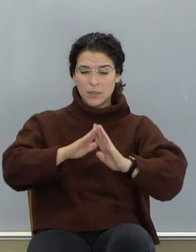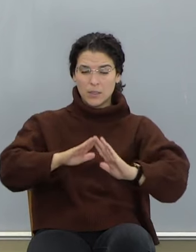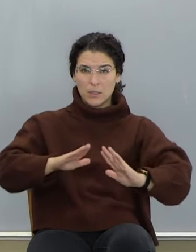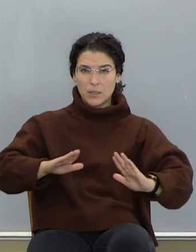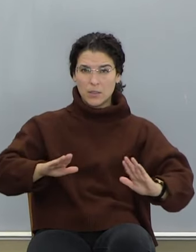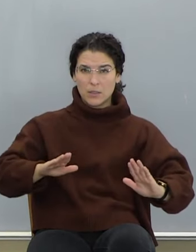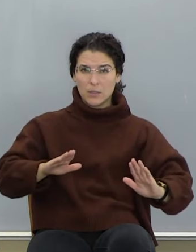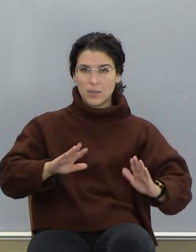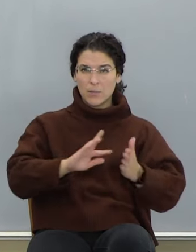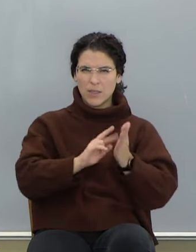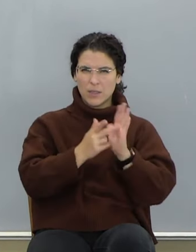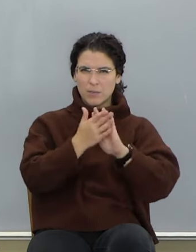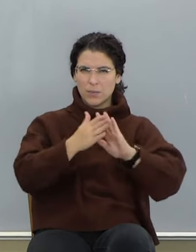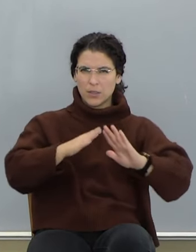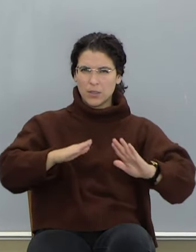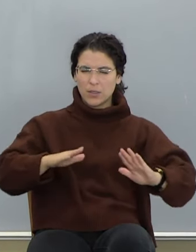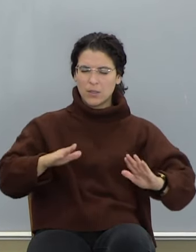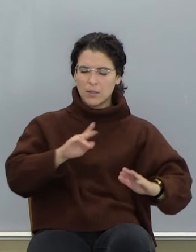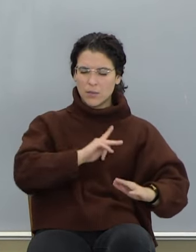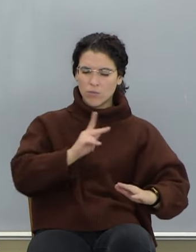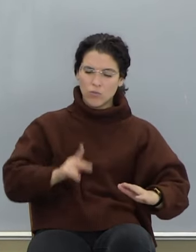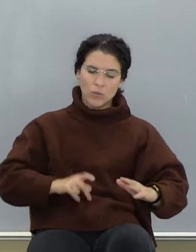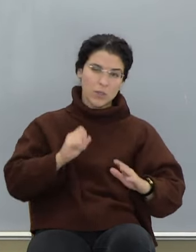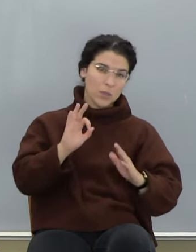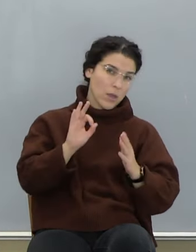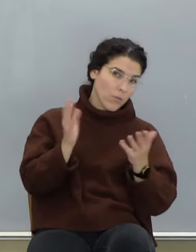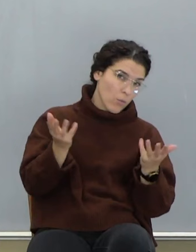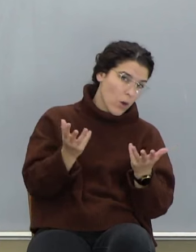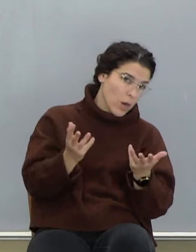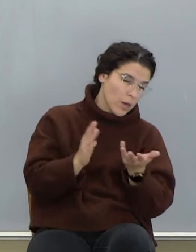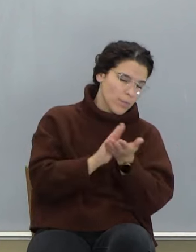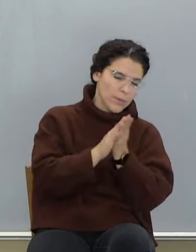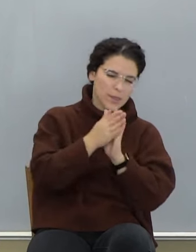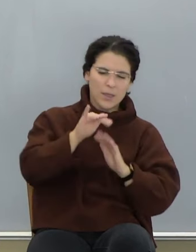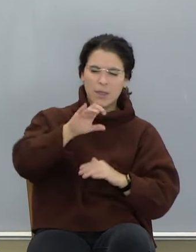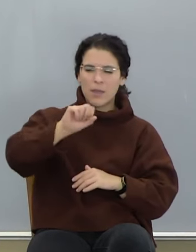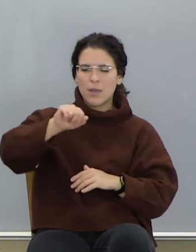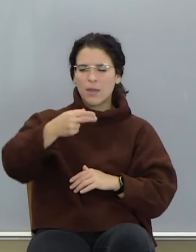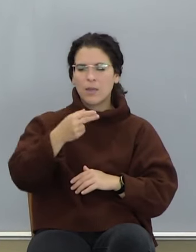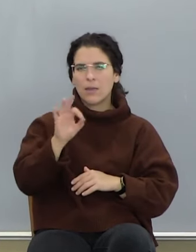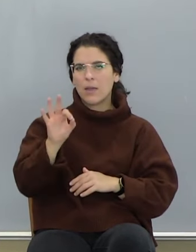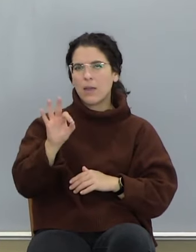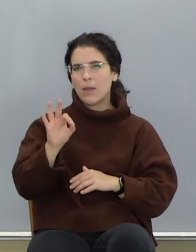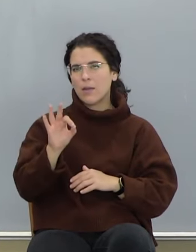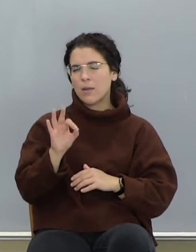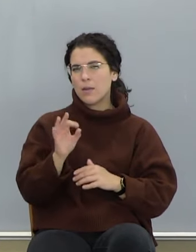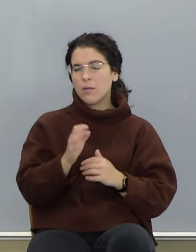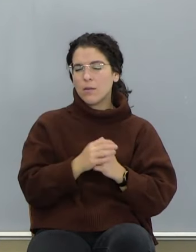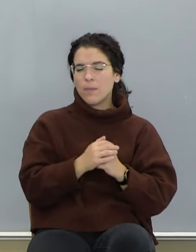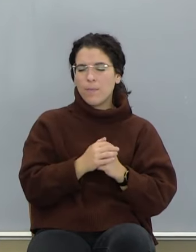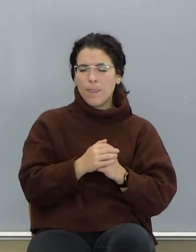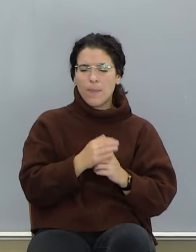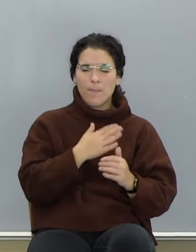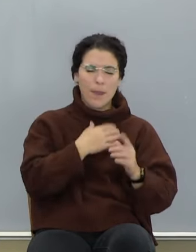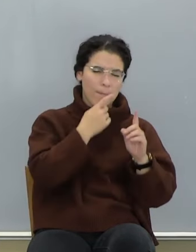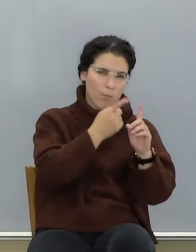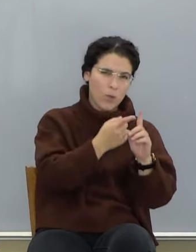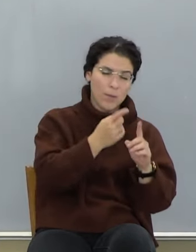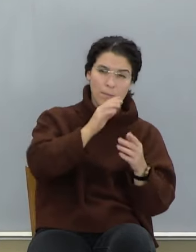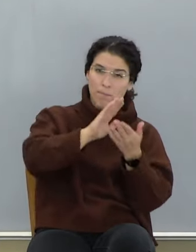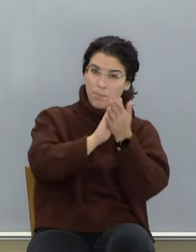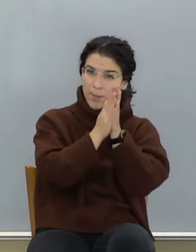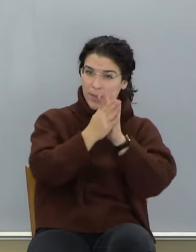Isaiah chapter 9, he's the prince of what? Peace. What I'm getting at. Was there peace at the first